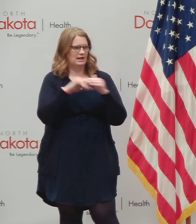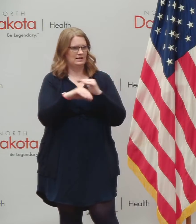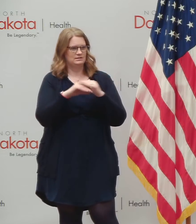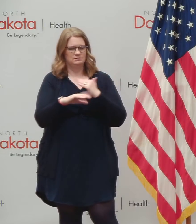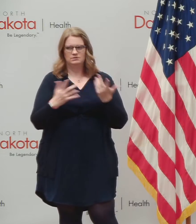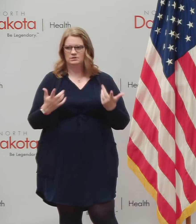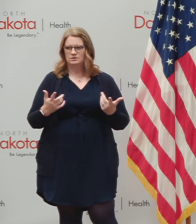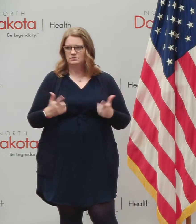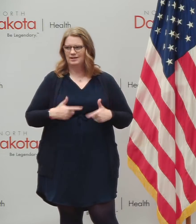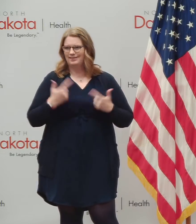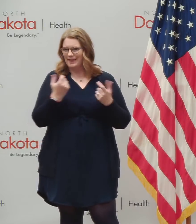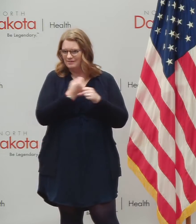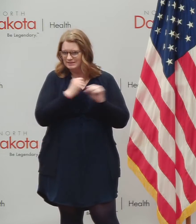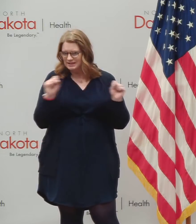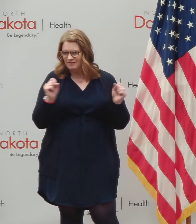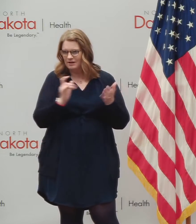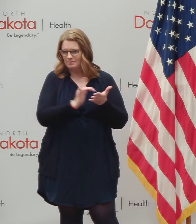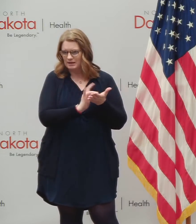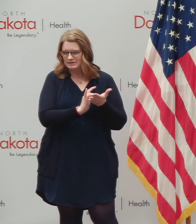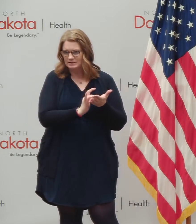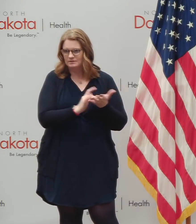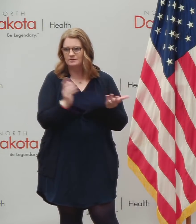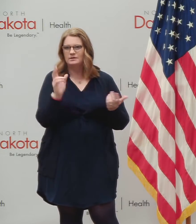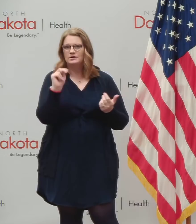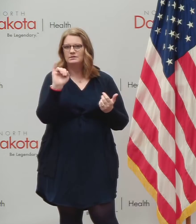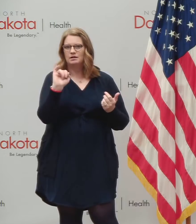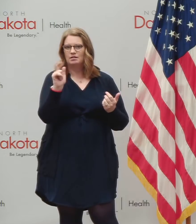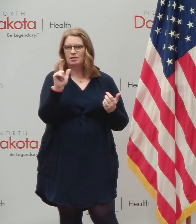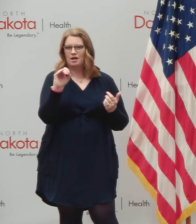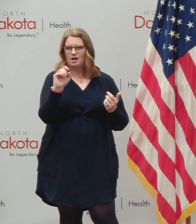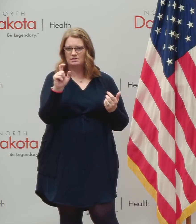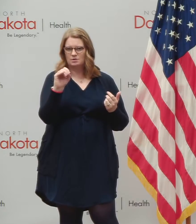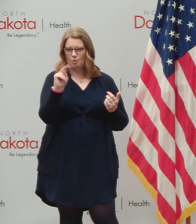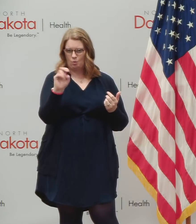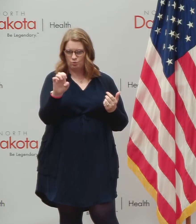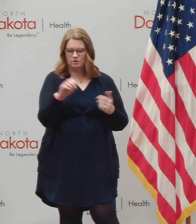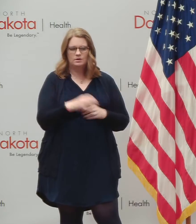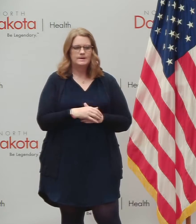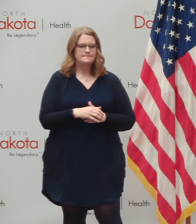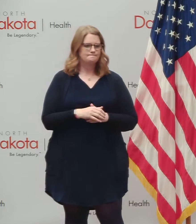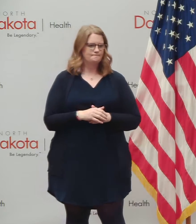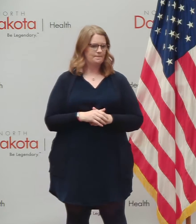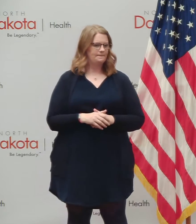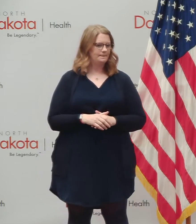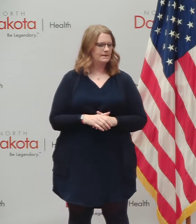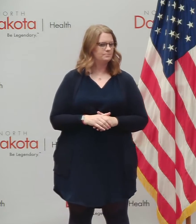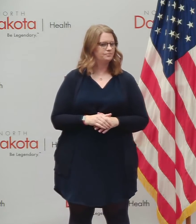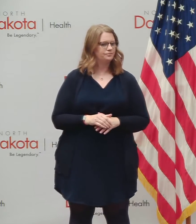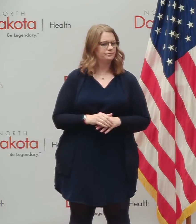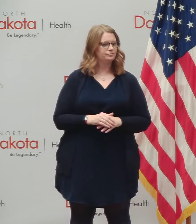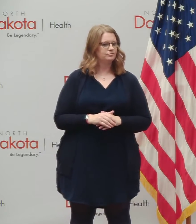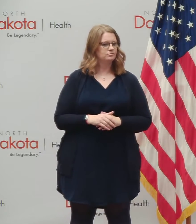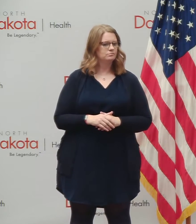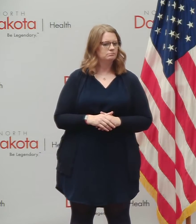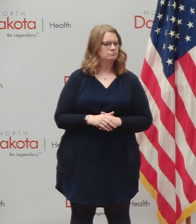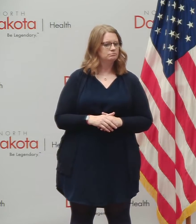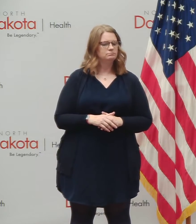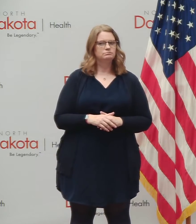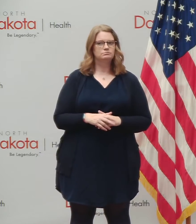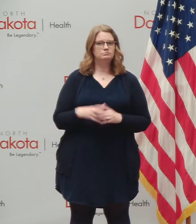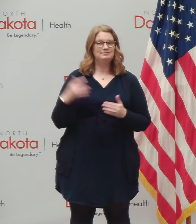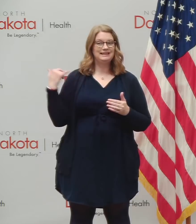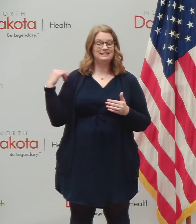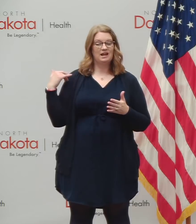the life-saving medication naloxone. As we move towards the end of the